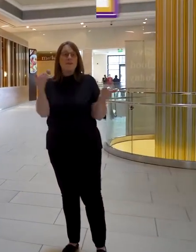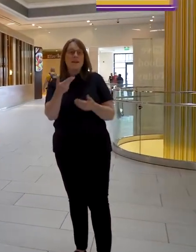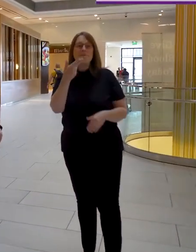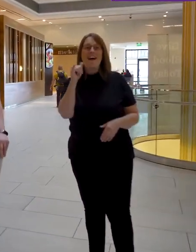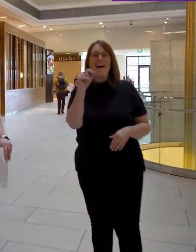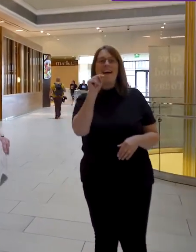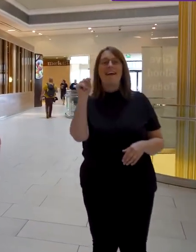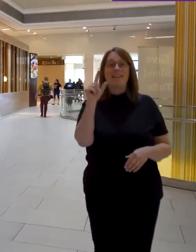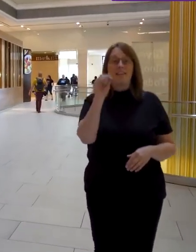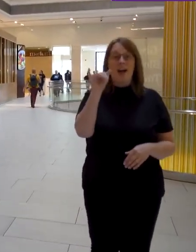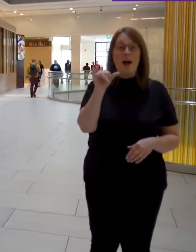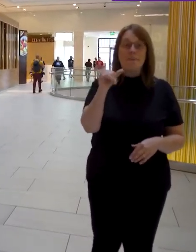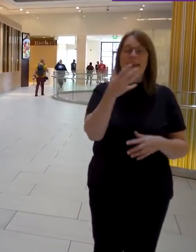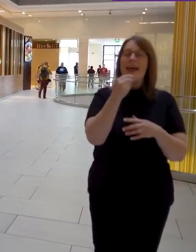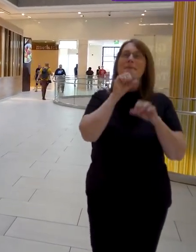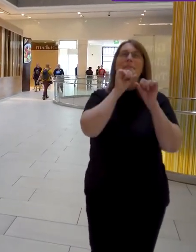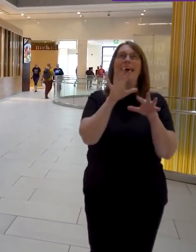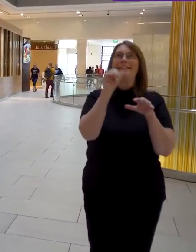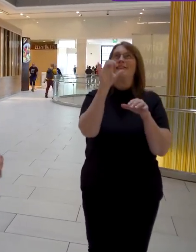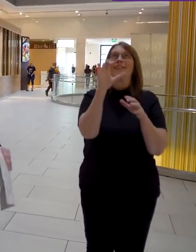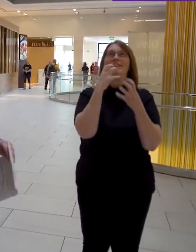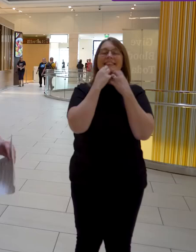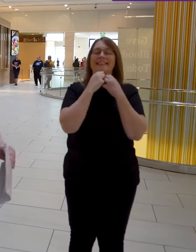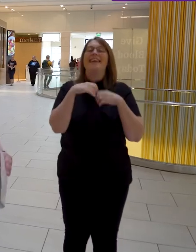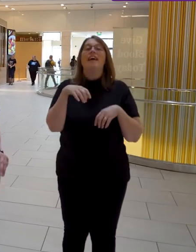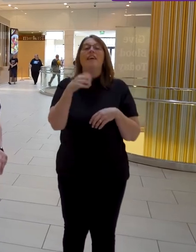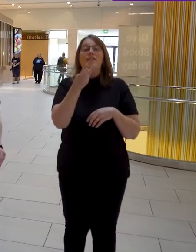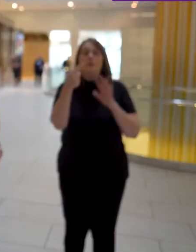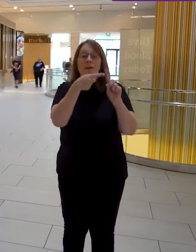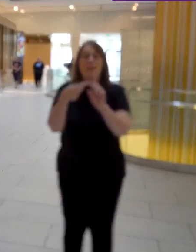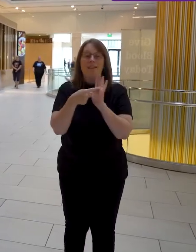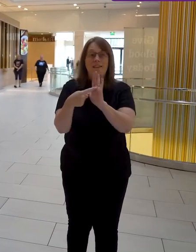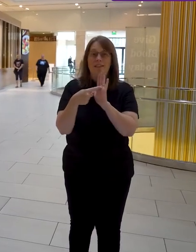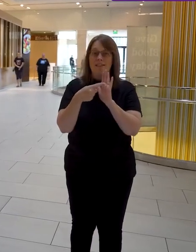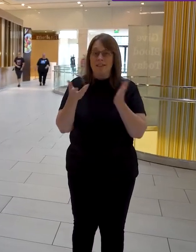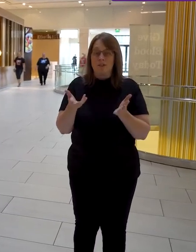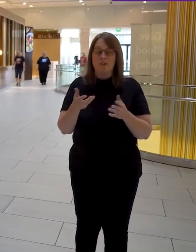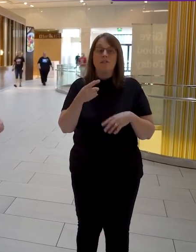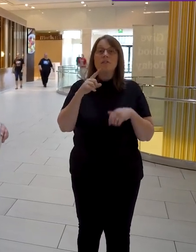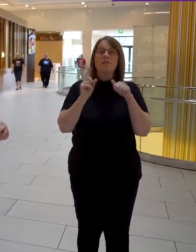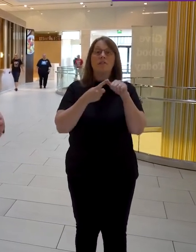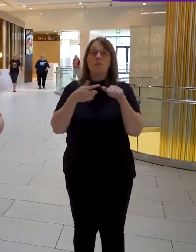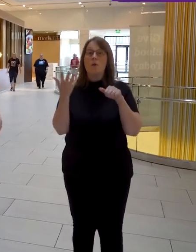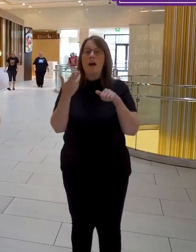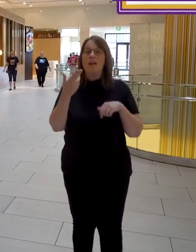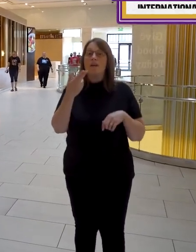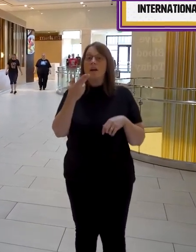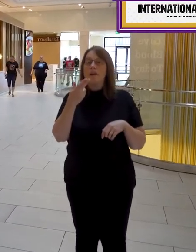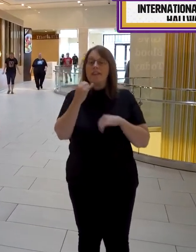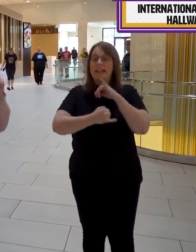into the Hyatt lobby and some blessed air conditioning. There are a couple things to point out while we're here. The first is the hallway to